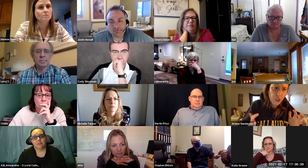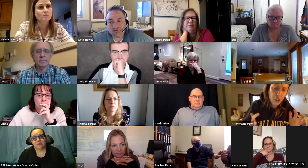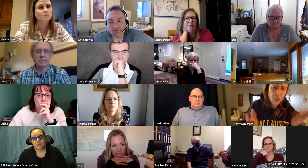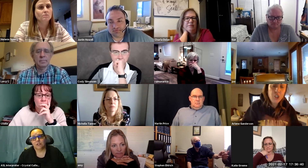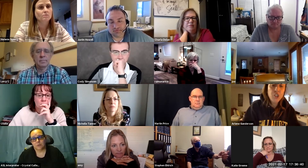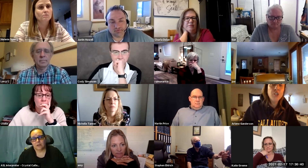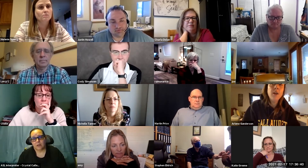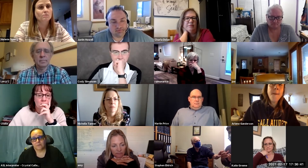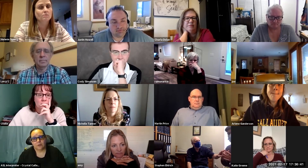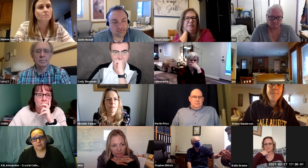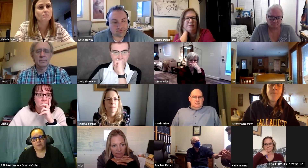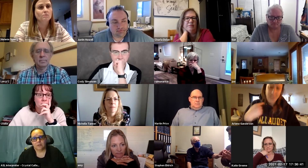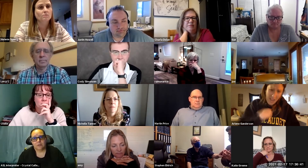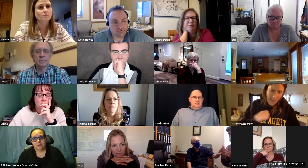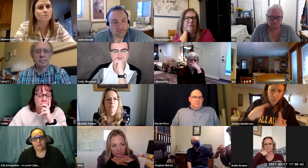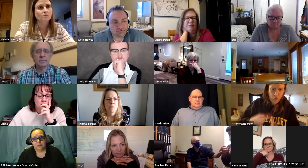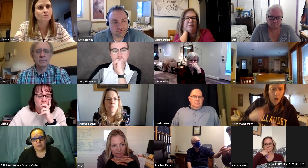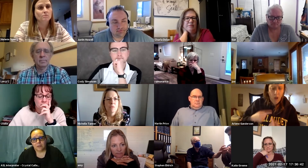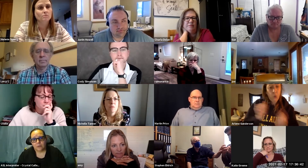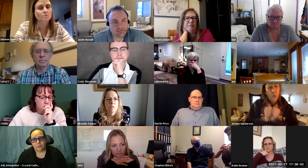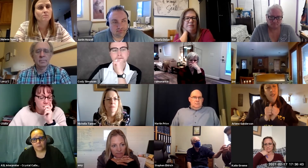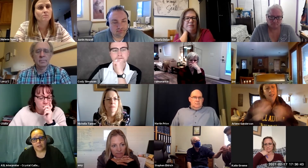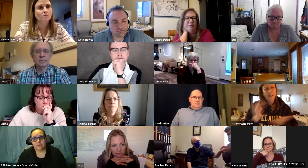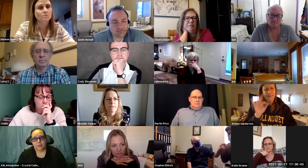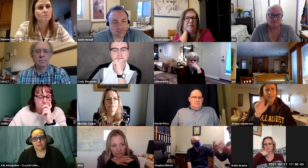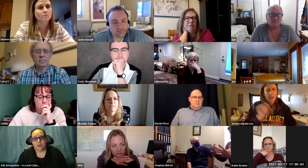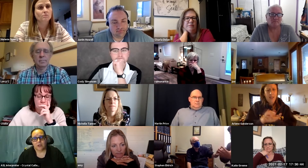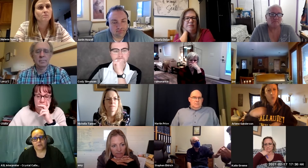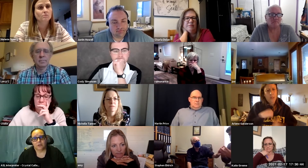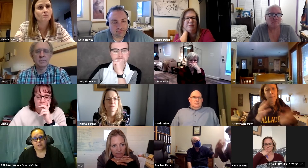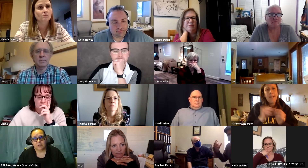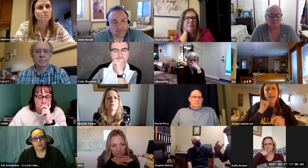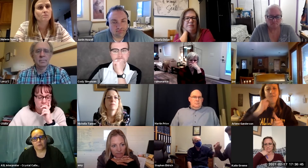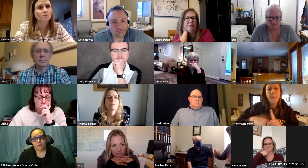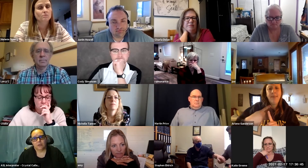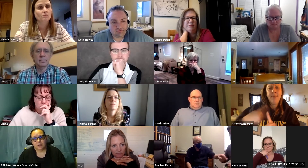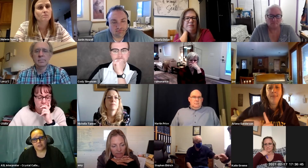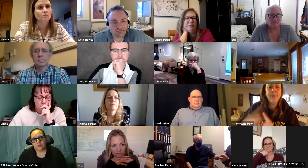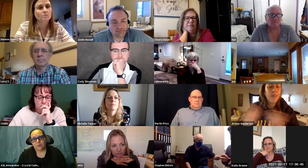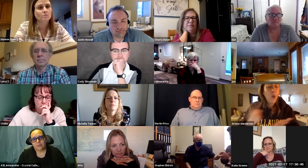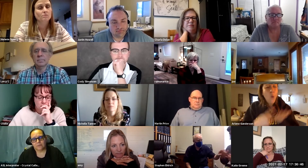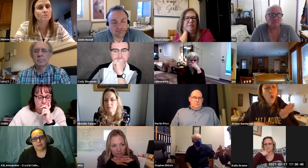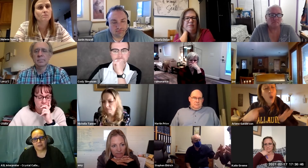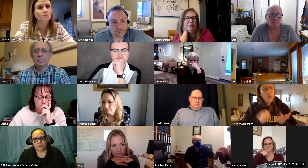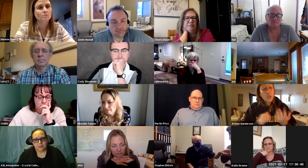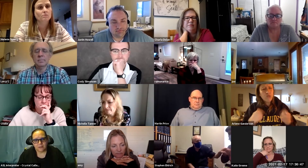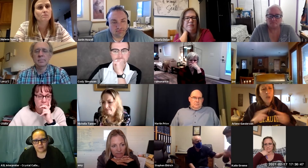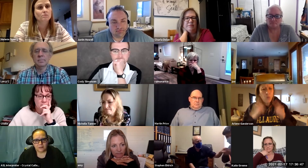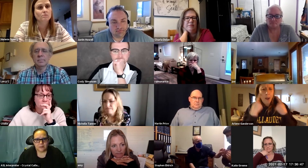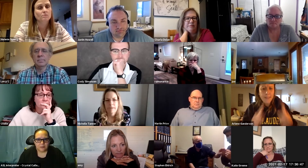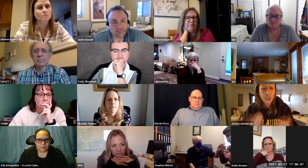know, it's as much as we can offer, we want to be able to offer. And so I struggle with the fact